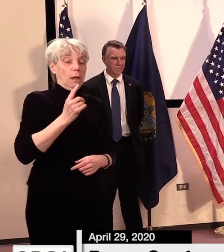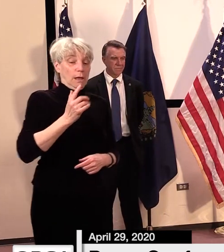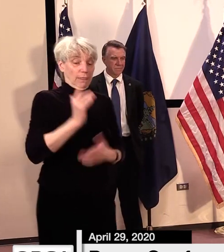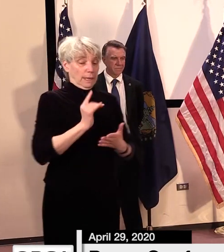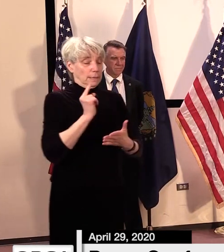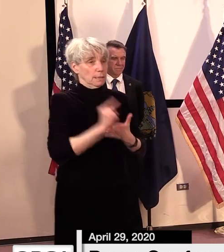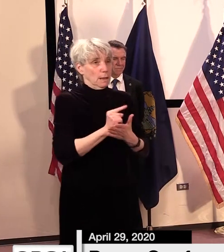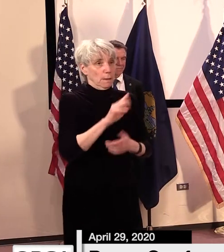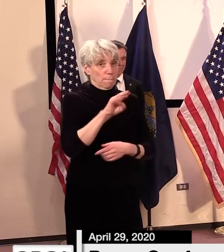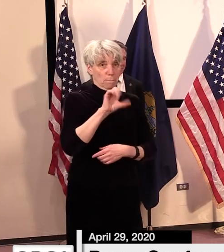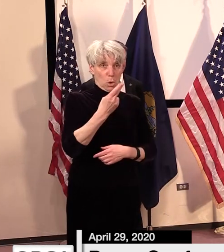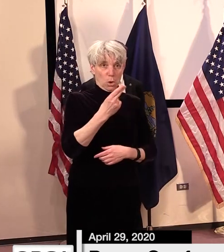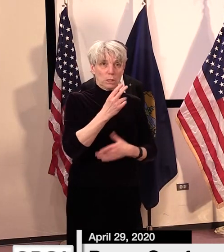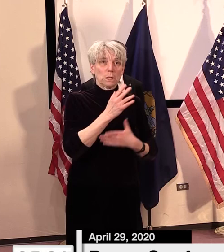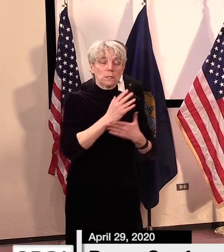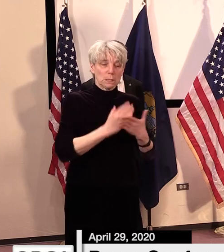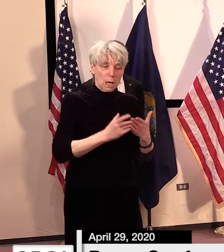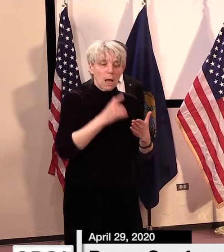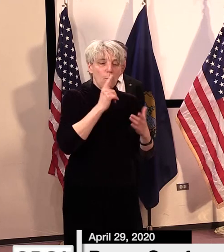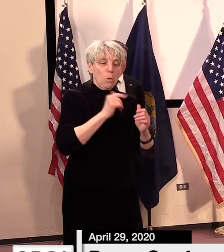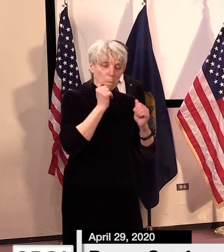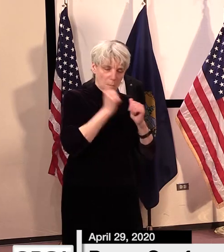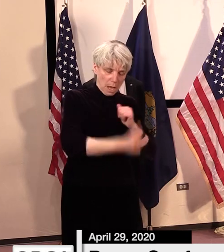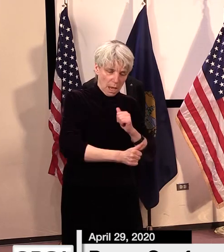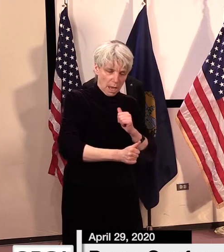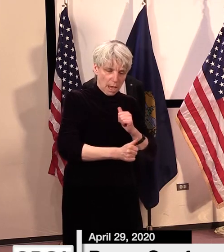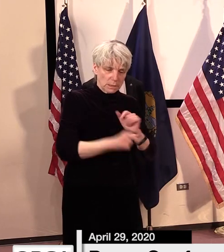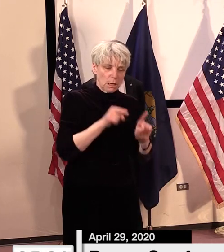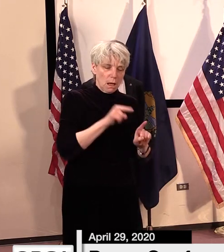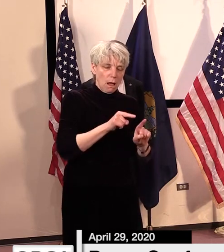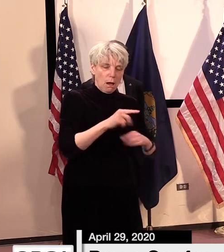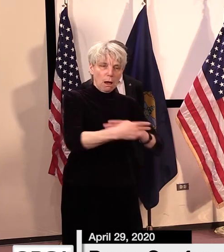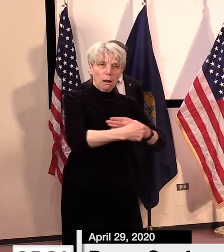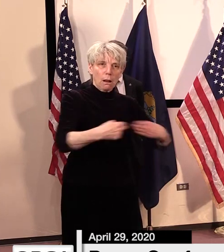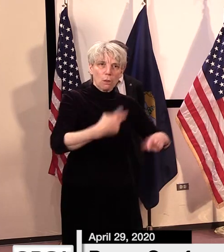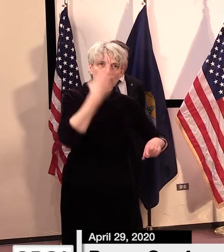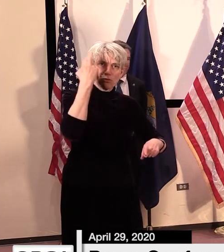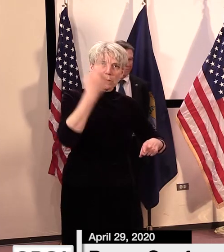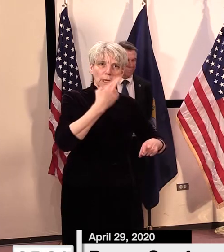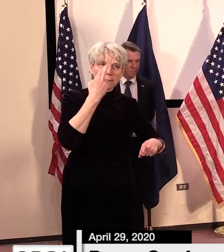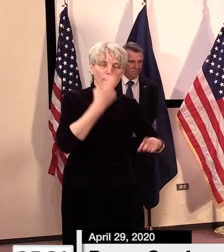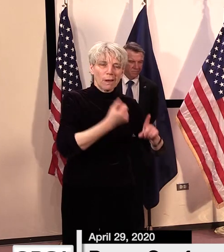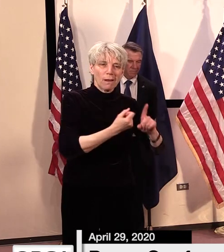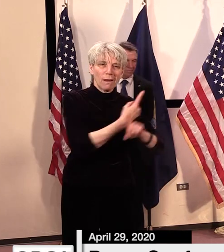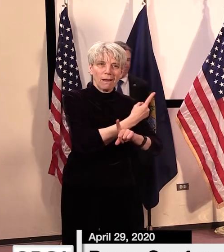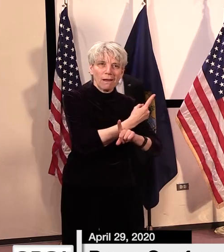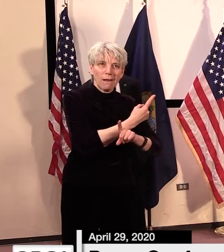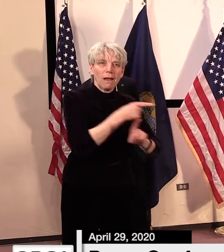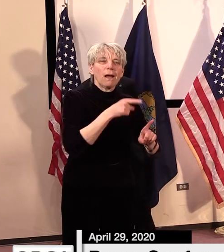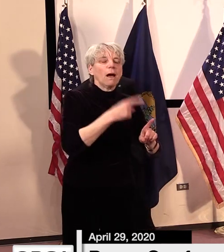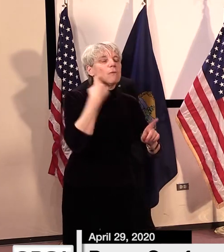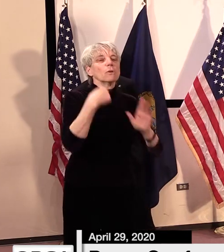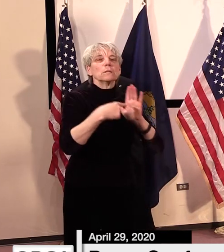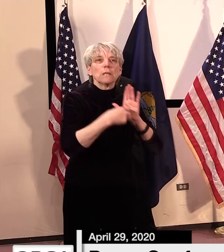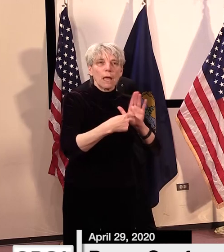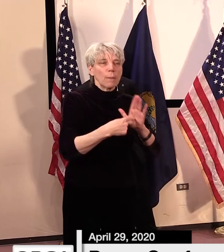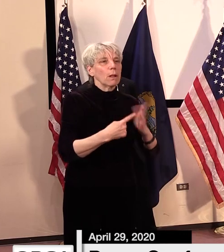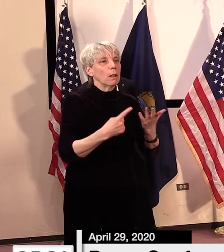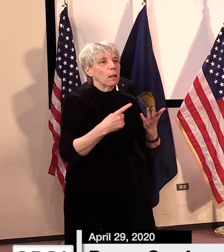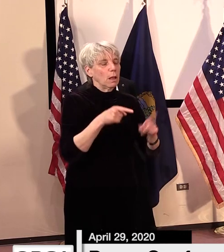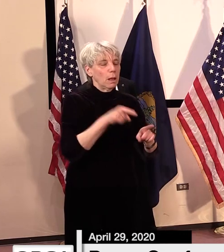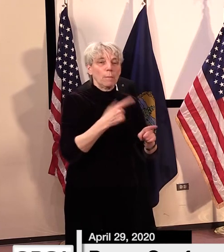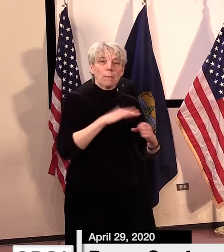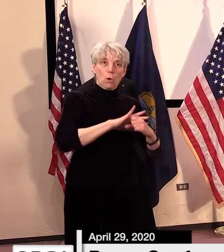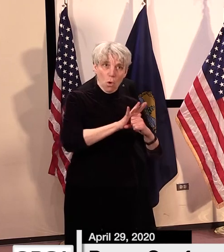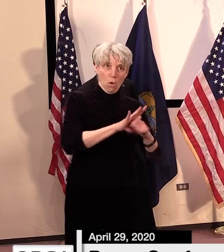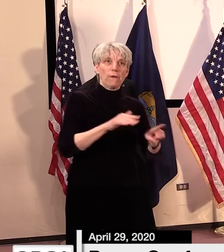another cause actually a COVID-related death, where the COVID infection stressed out the system